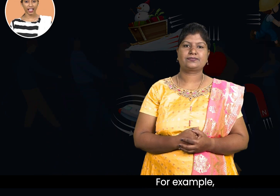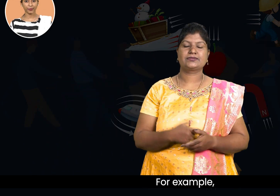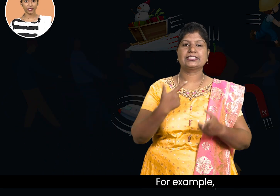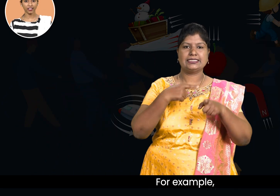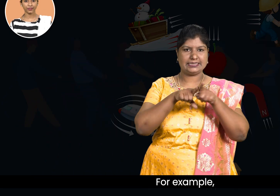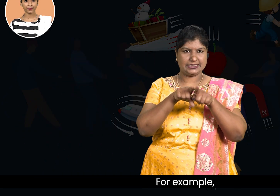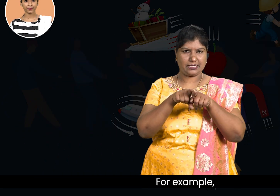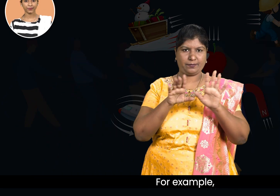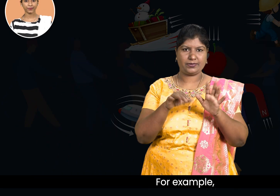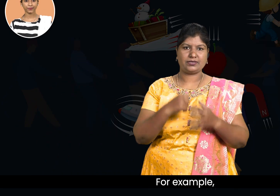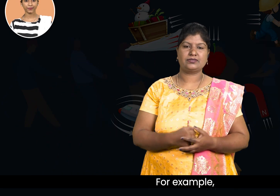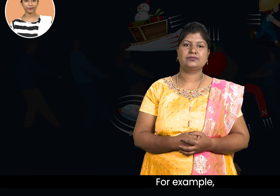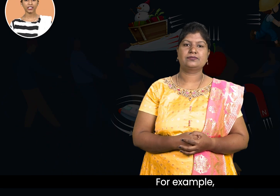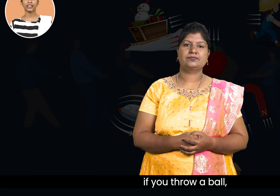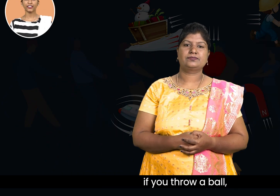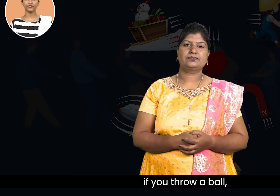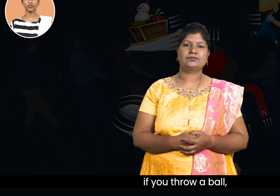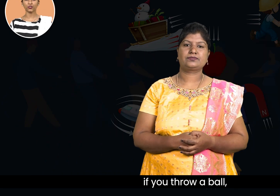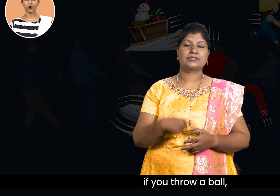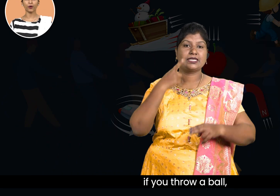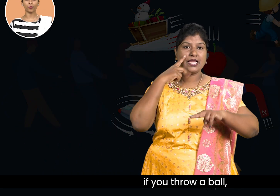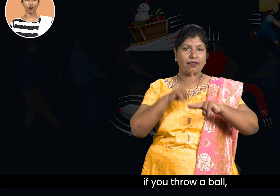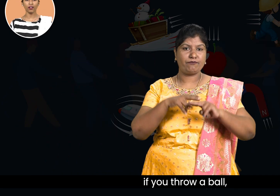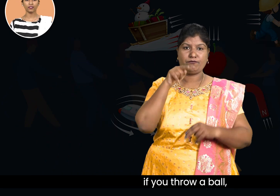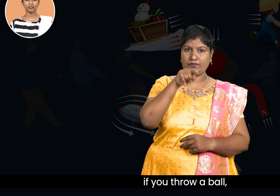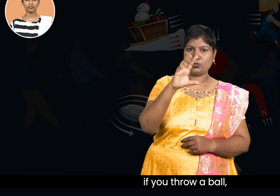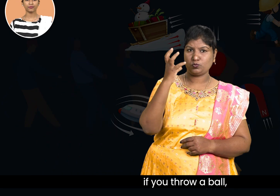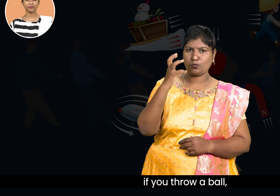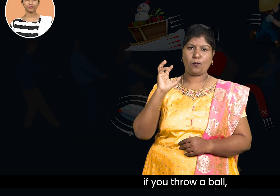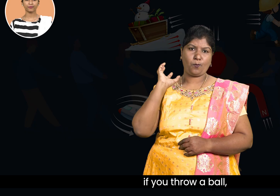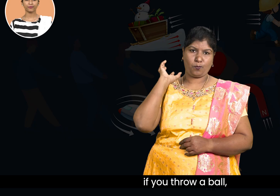For example, if you throw a ball,